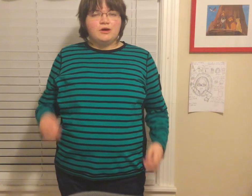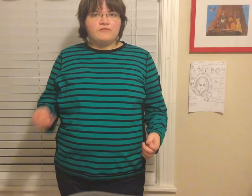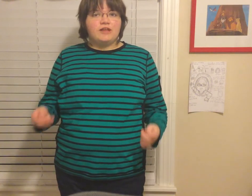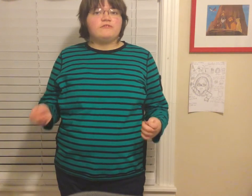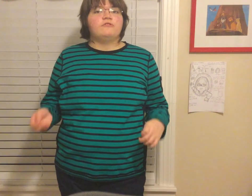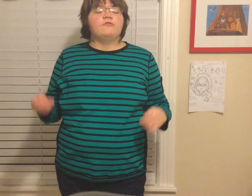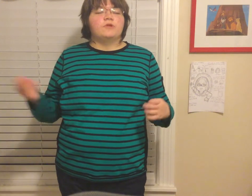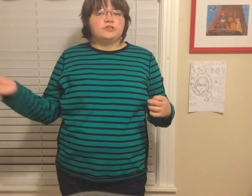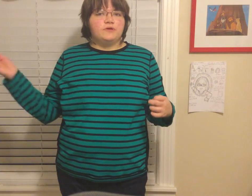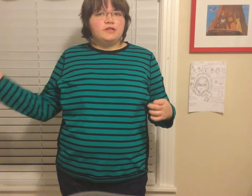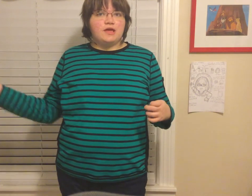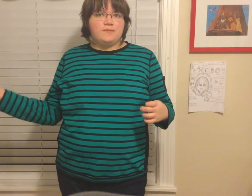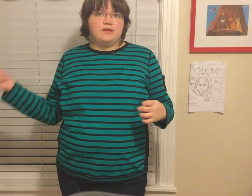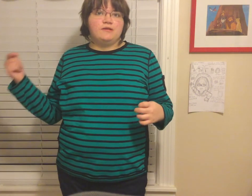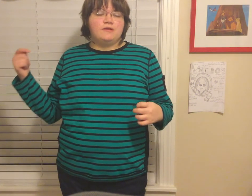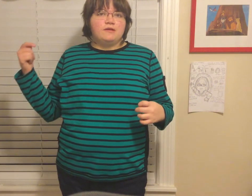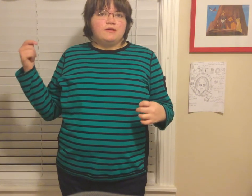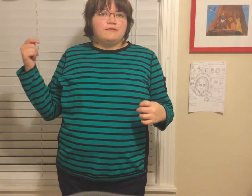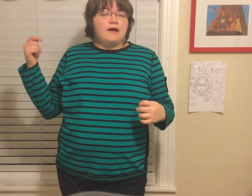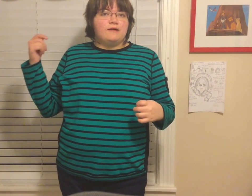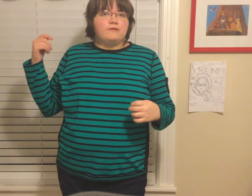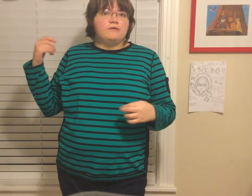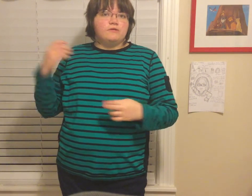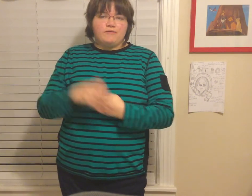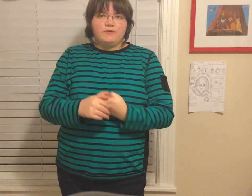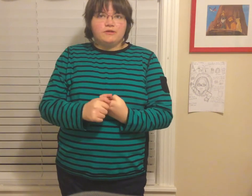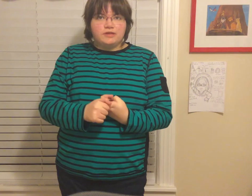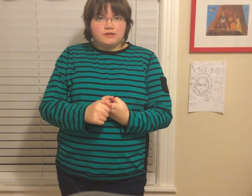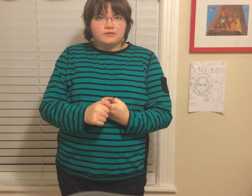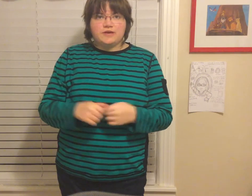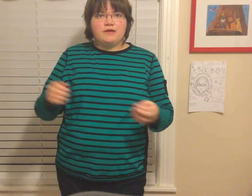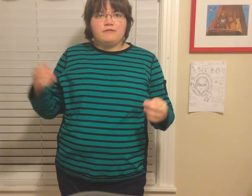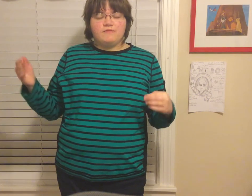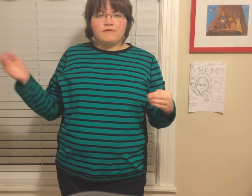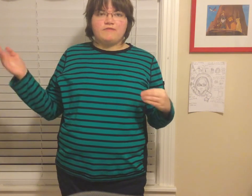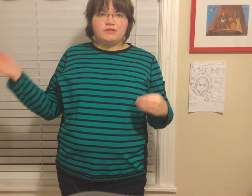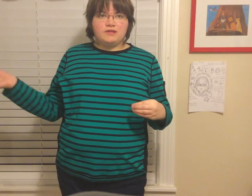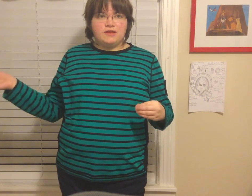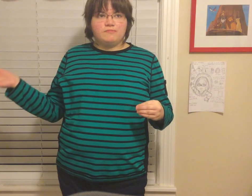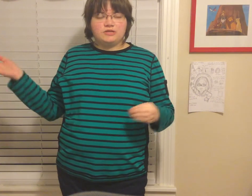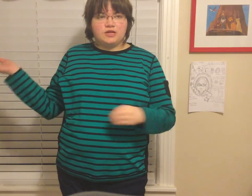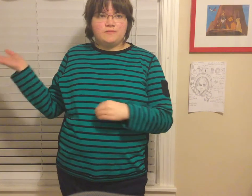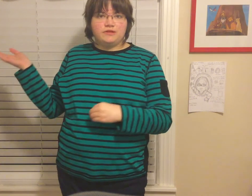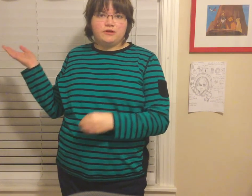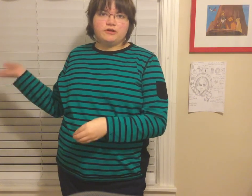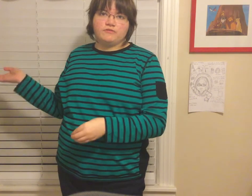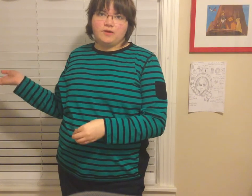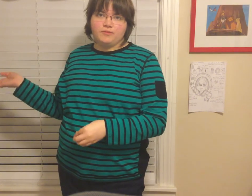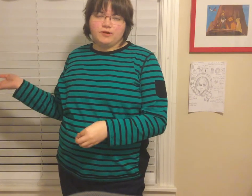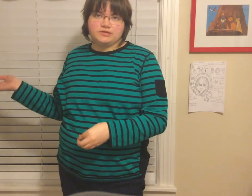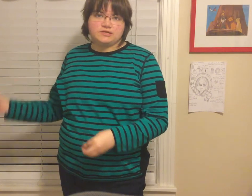Her advice for those who want to go into gaming is that you have to be a good leader, so that way, if you ever have to lead a team, like, she had to be a lead artist for a couple projects,